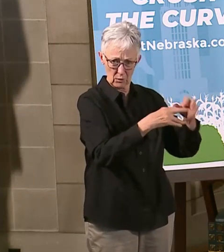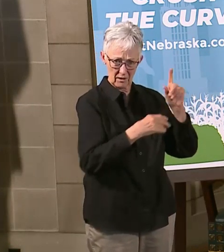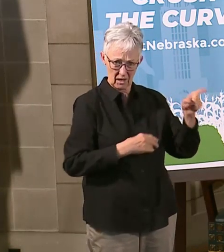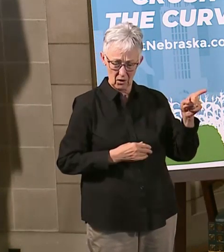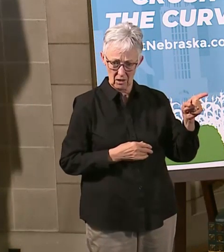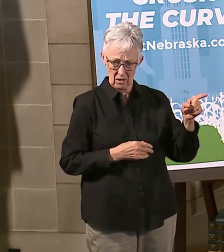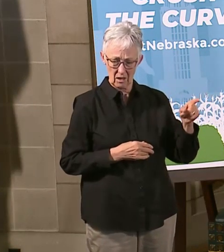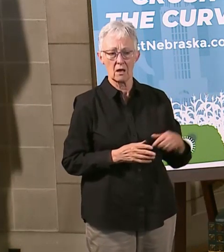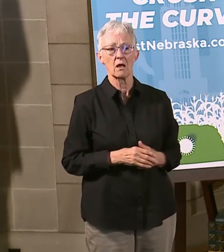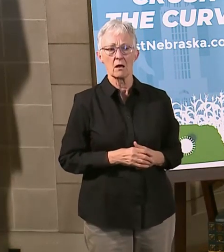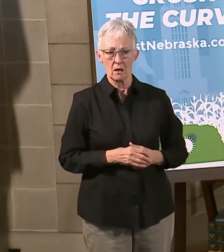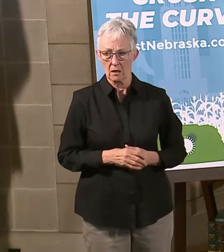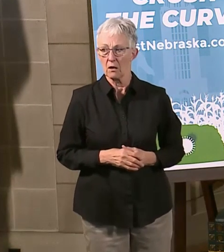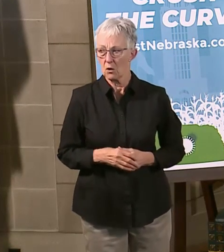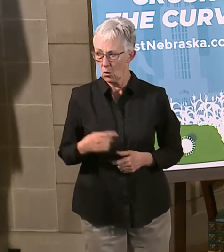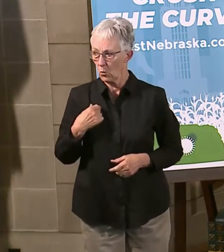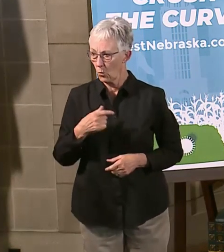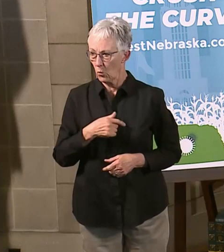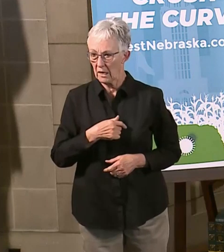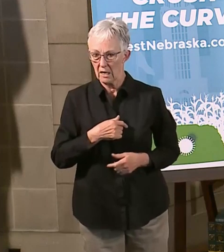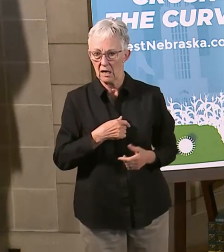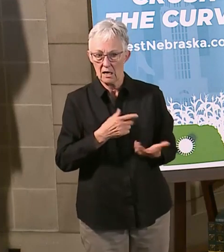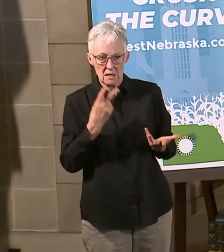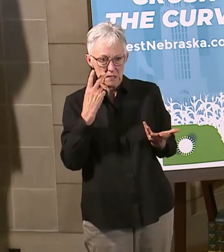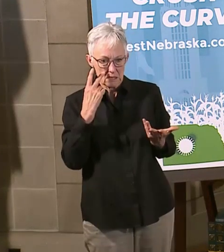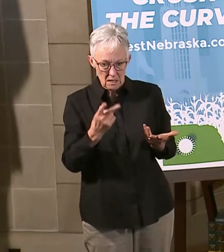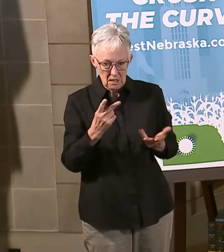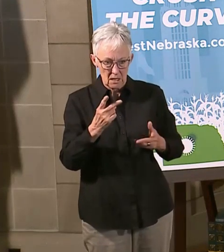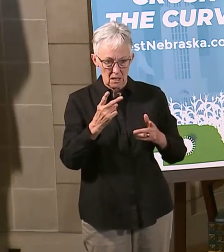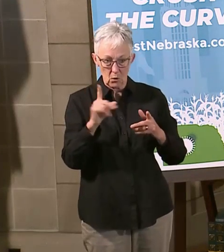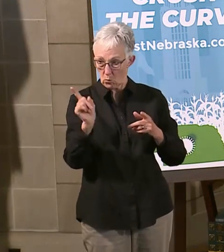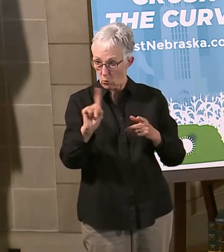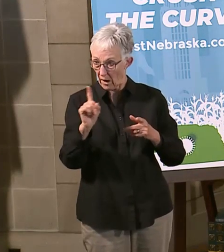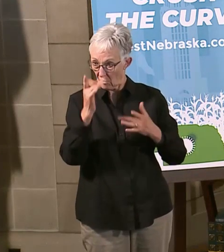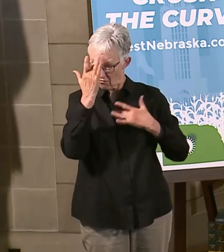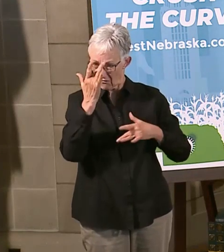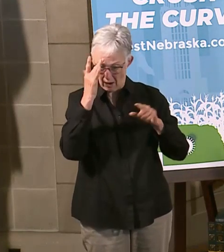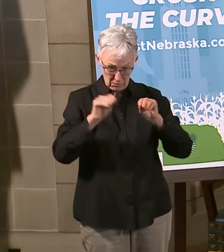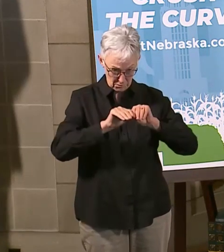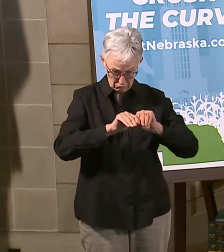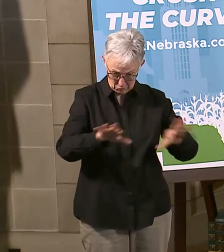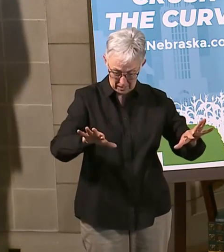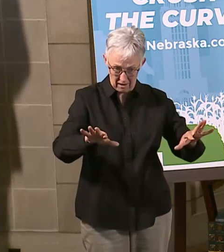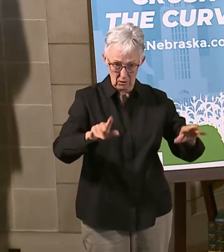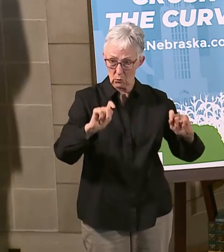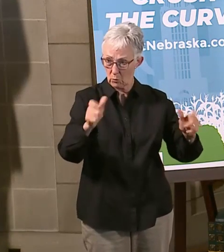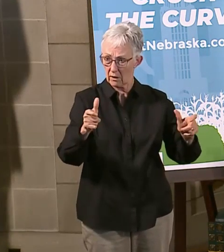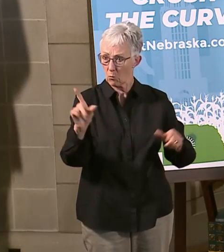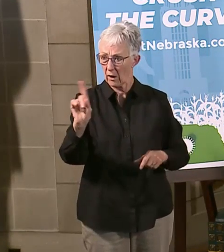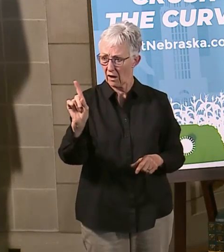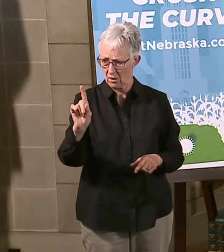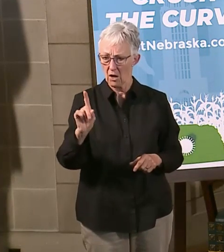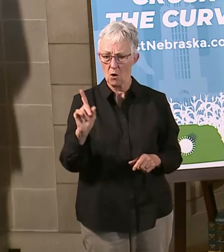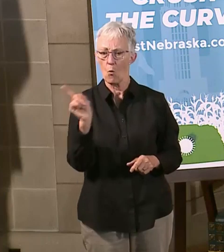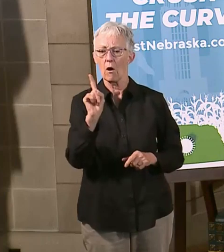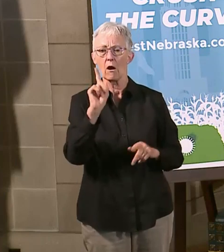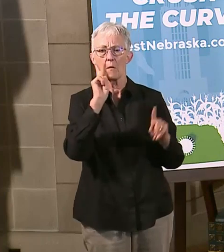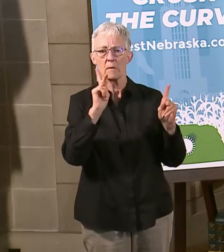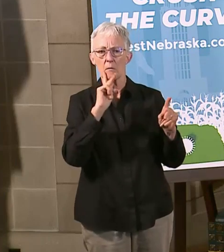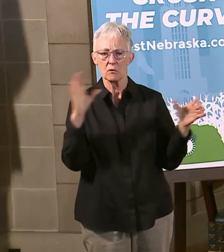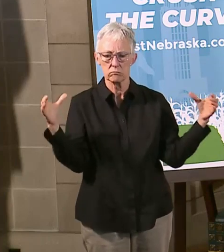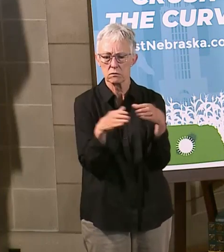where we see a lot of spread of the virus? Well, we see people concentrate together, and that's certainly true with our food processors where you have people together, but it can also be true